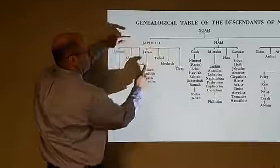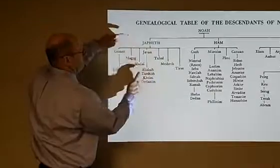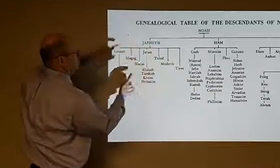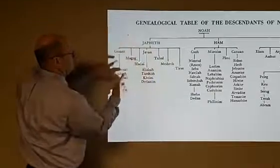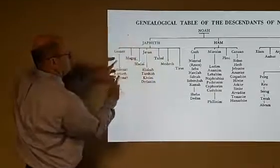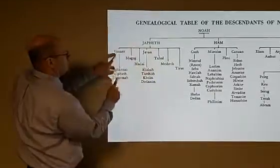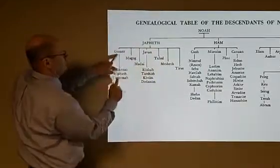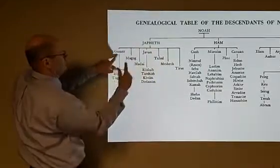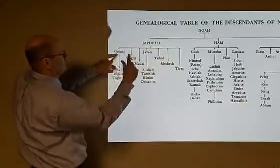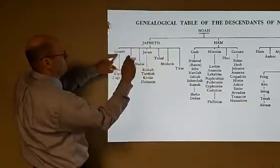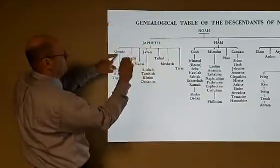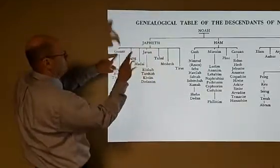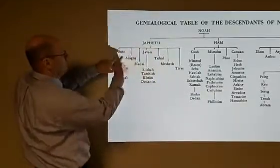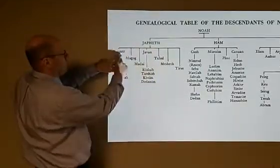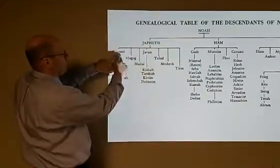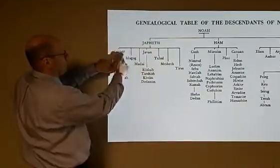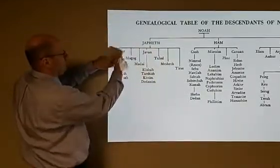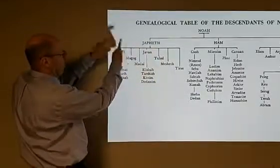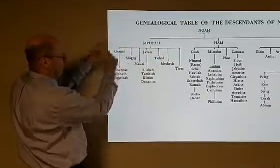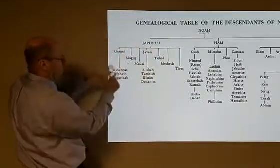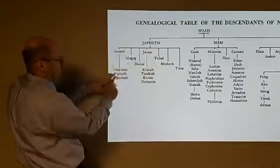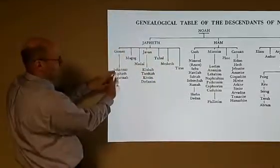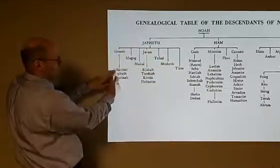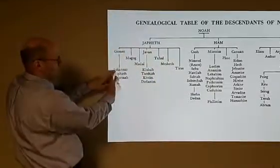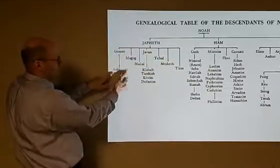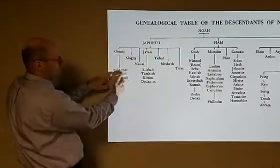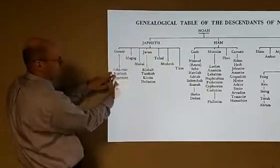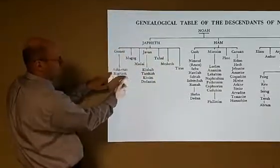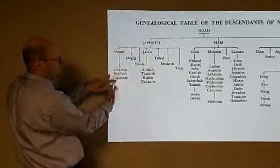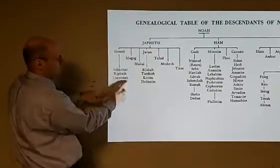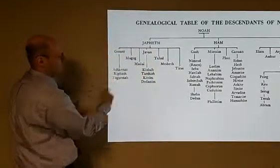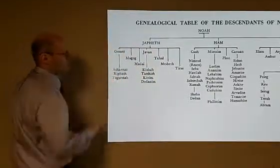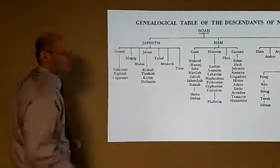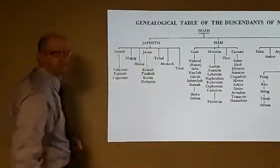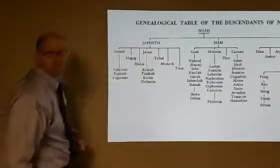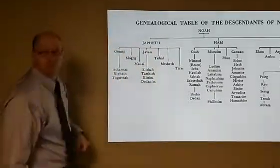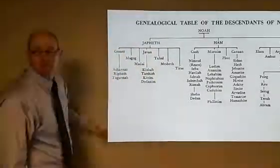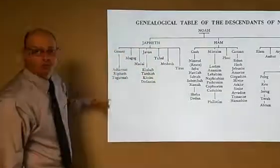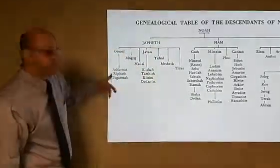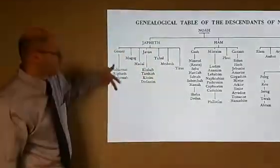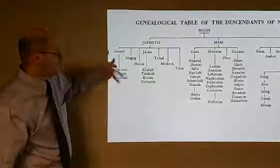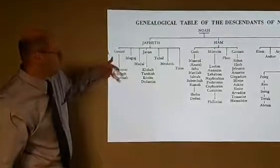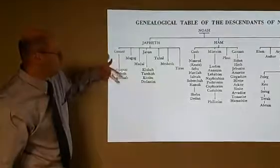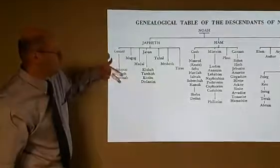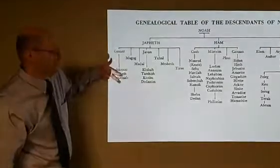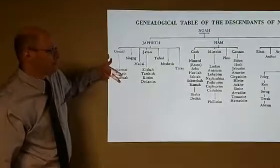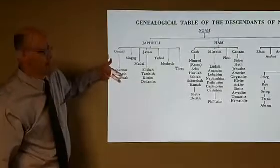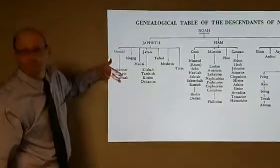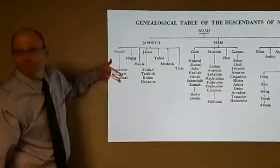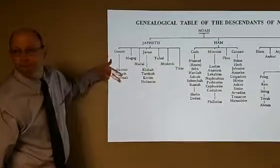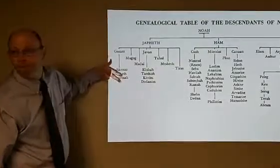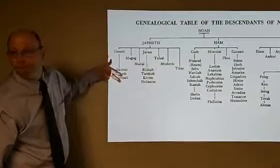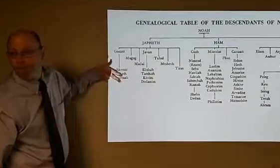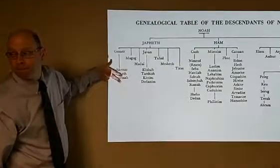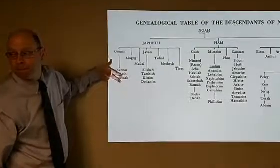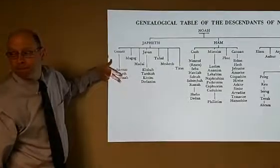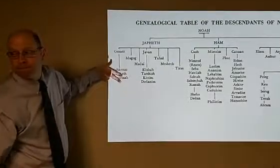So here on this genealogy table, you've got Japheth, and then goes down to Gomer, and then his kids, 3 sons